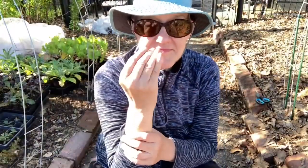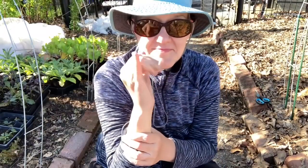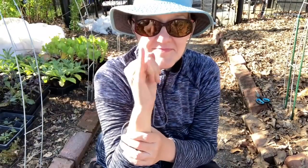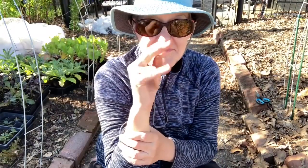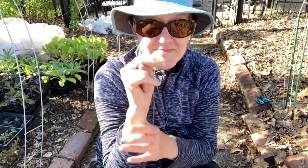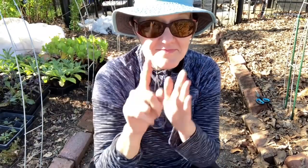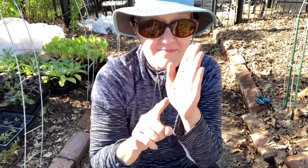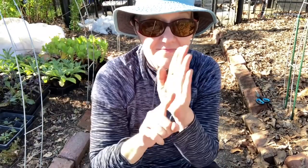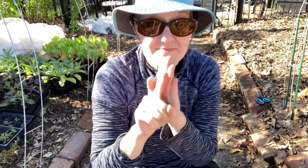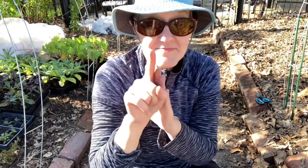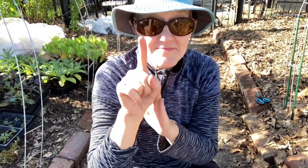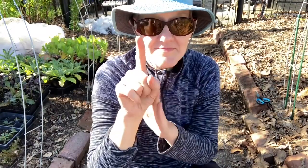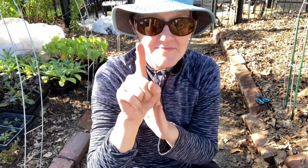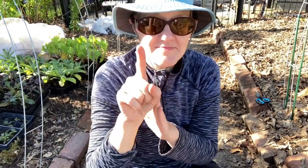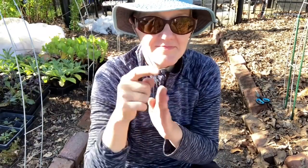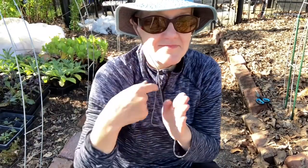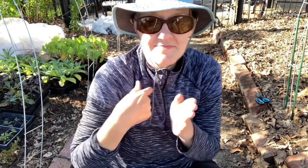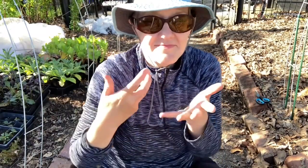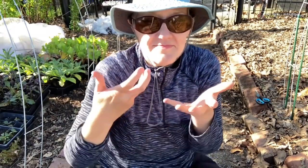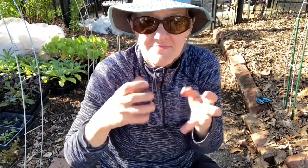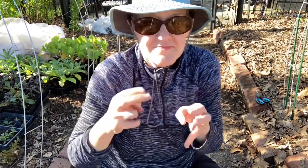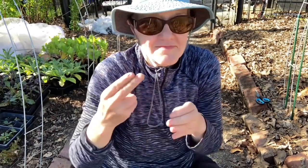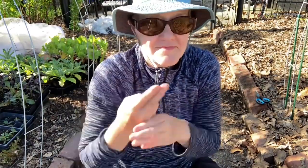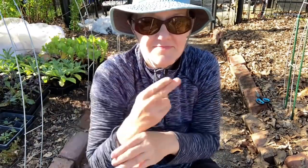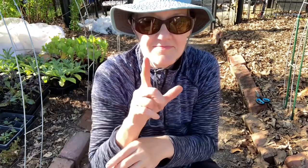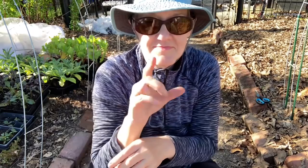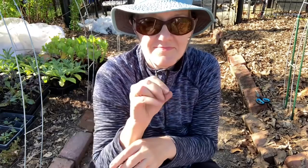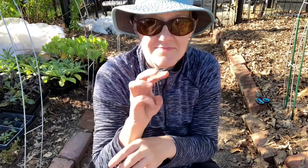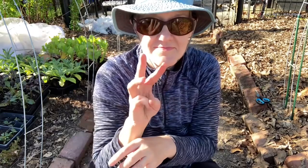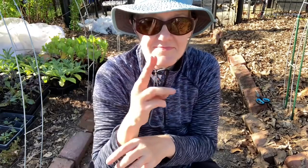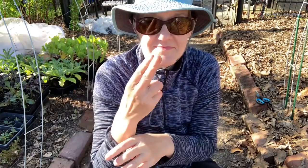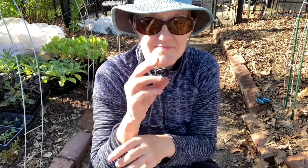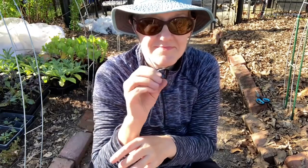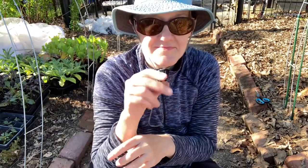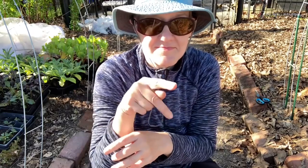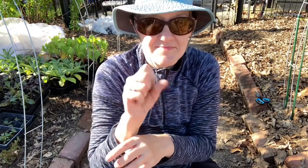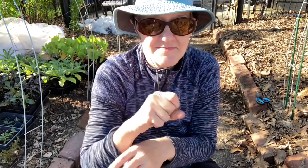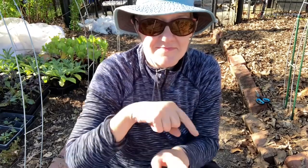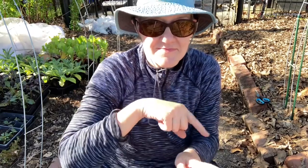And because it's going to grow about 14 inches tall, I don't want to use my low hoops.